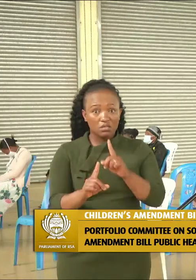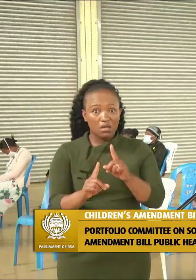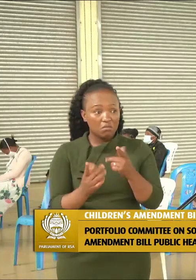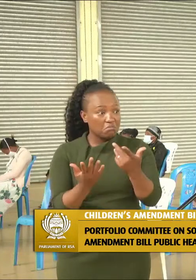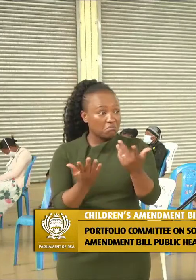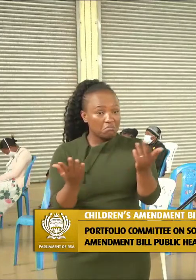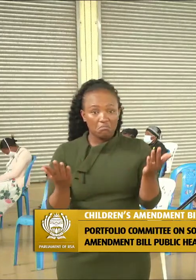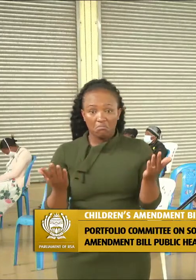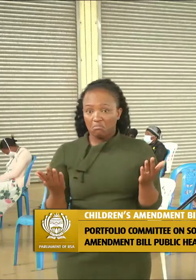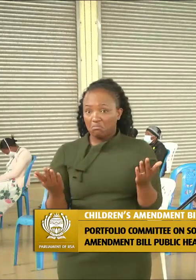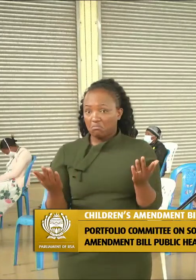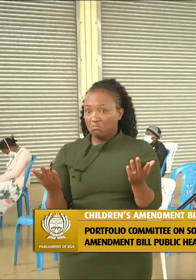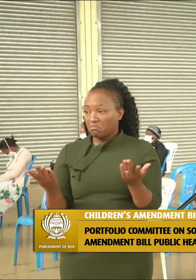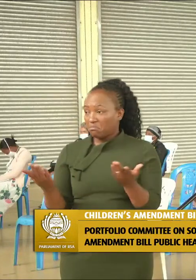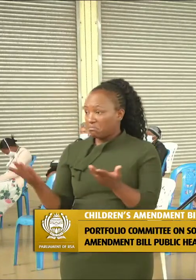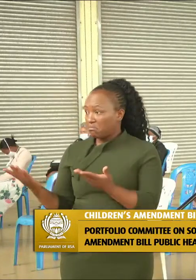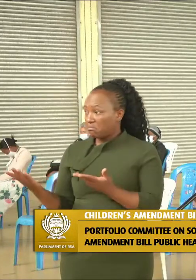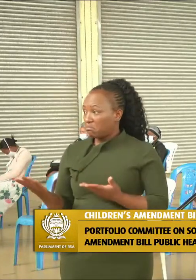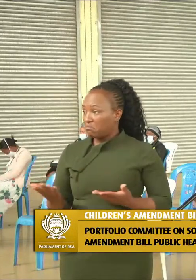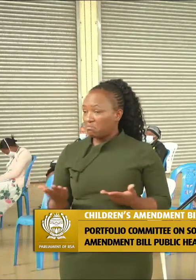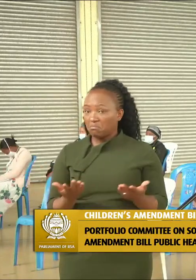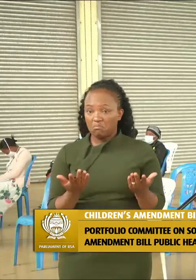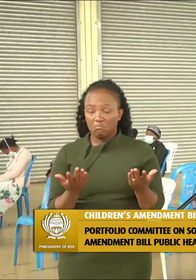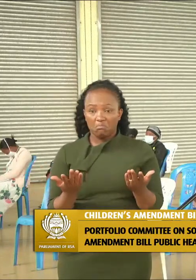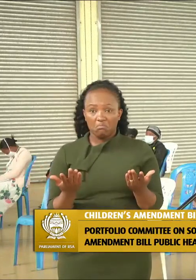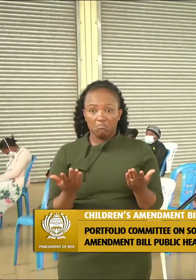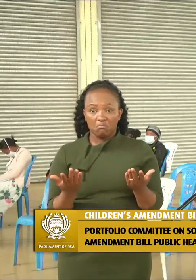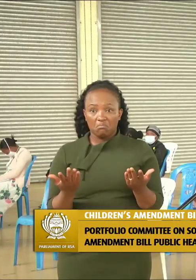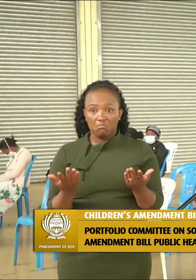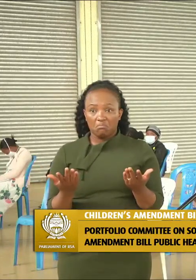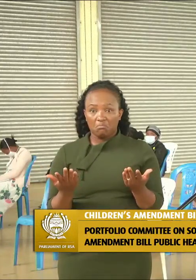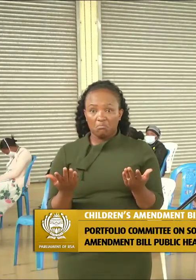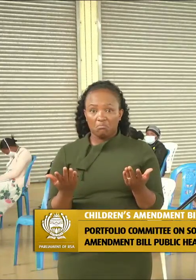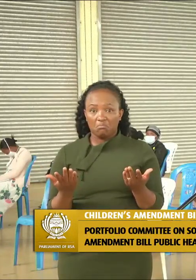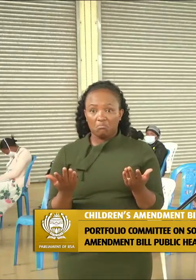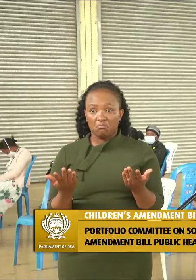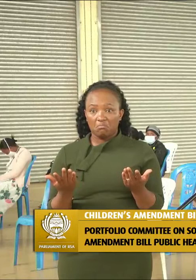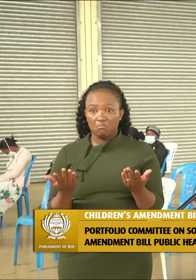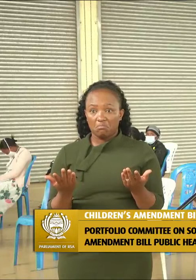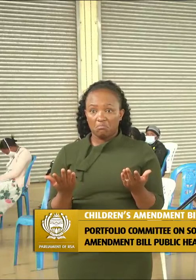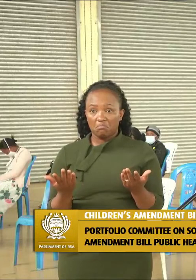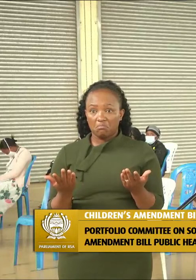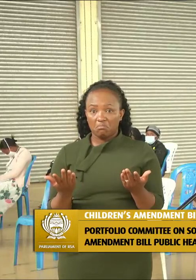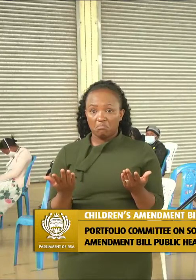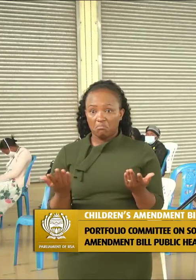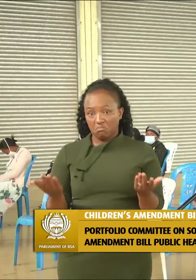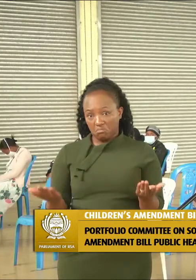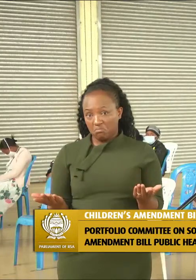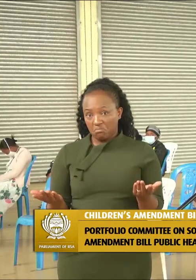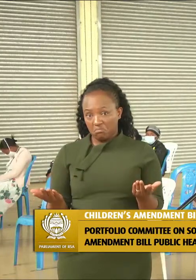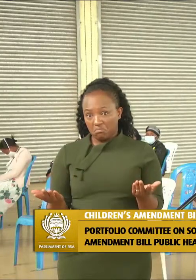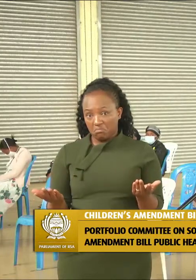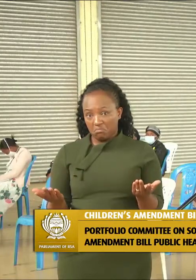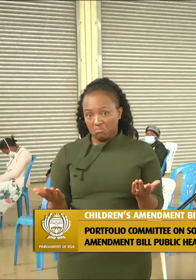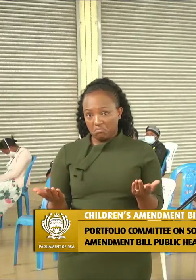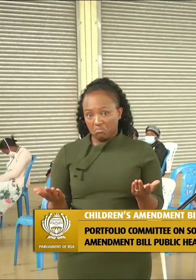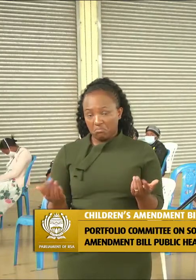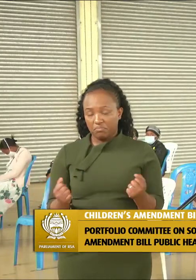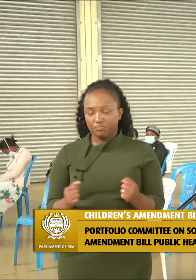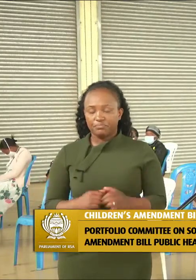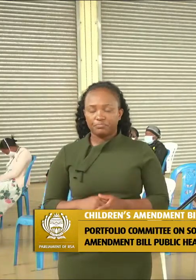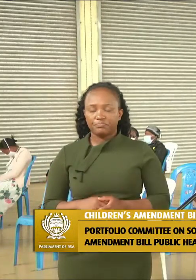Insuku ezingu-5 noma ezingu-30 enyangeni isikhathi ongasichitha nengane mawumzali.